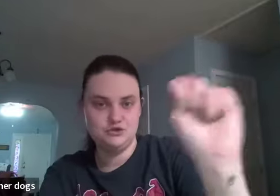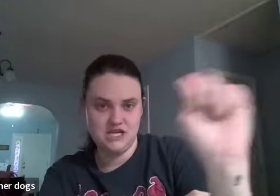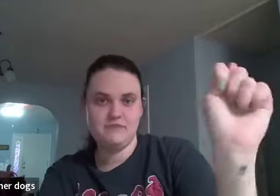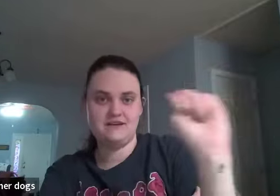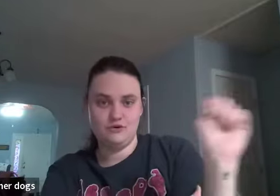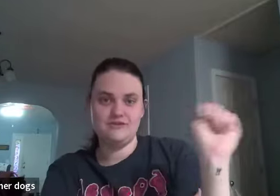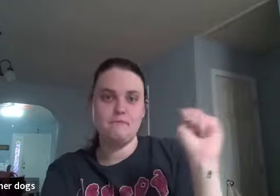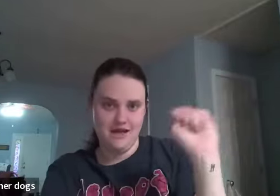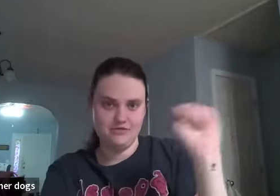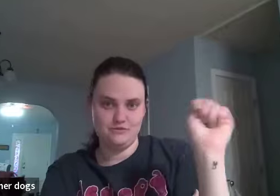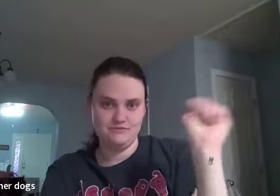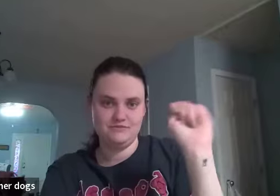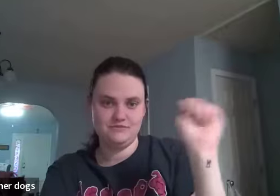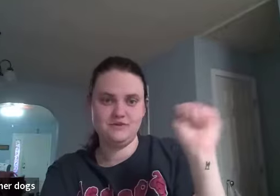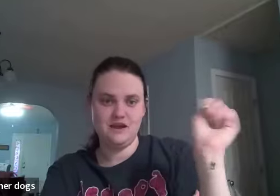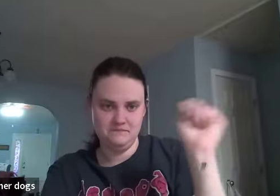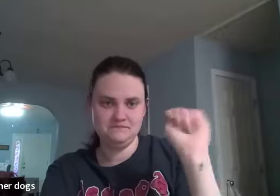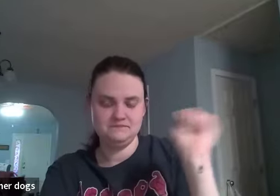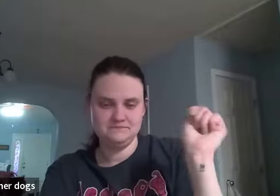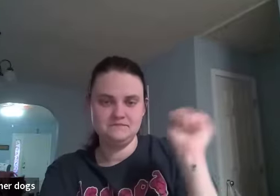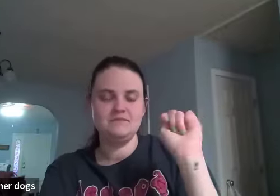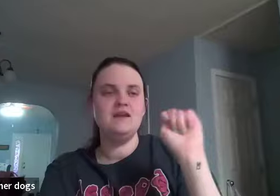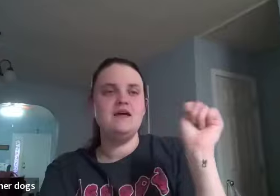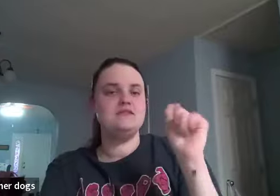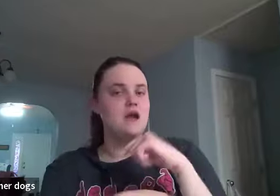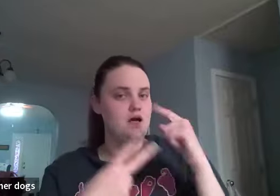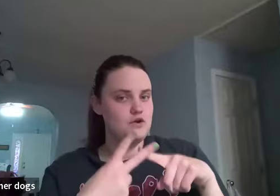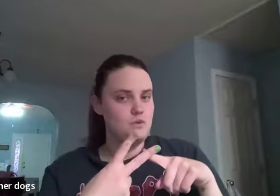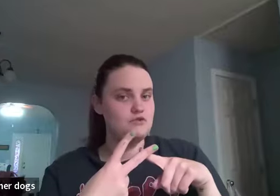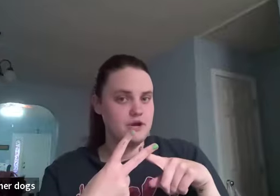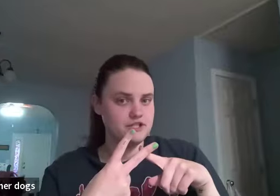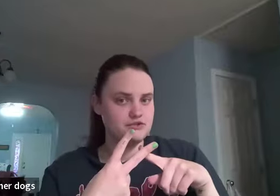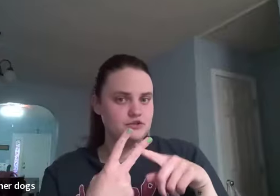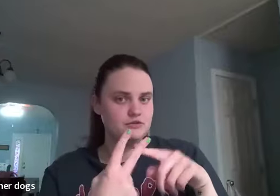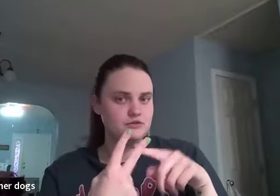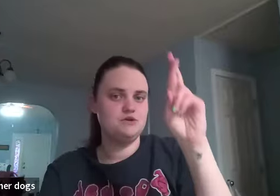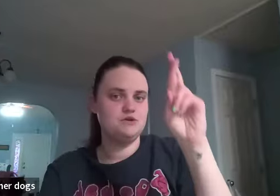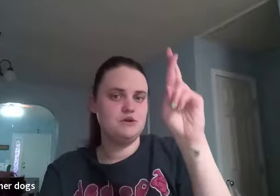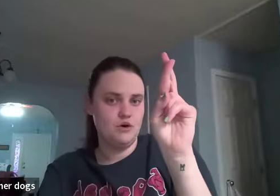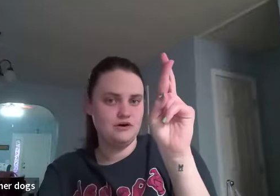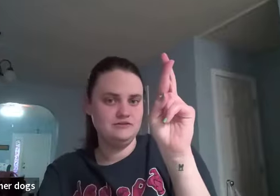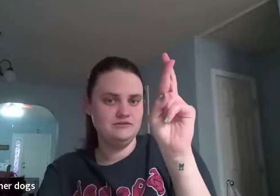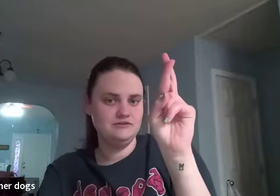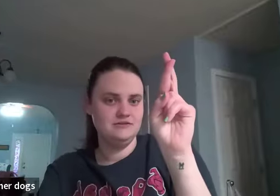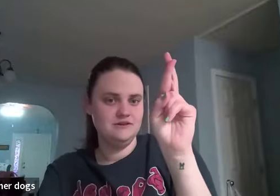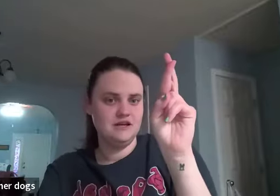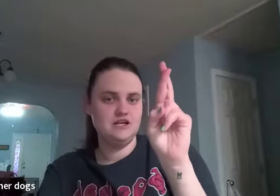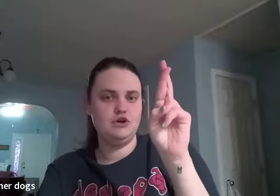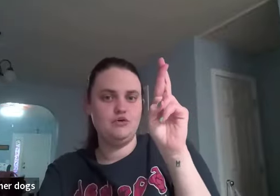and you shake it back and forth. Bathroom. Okay. The other one, restroom, is you have an R and you